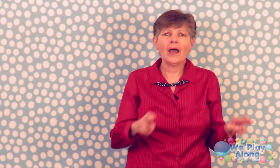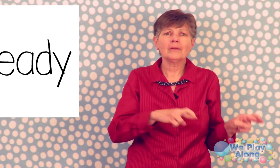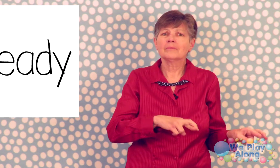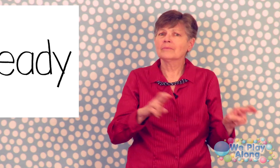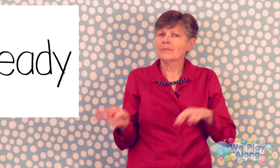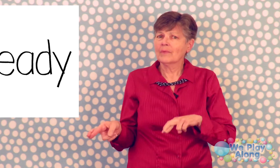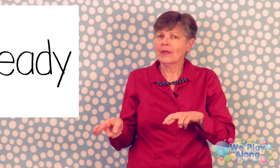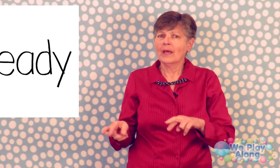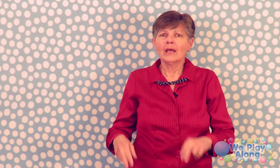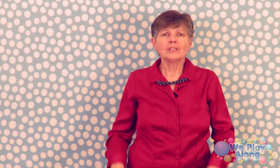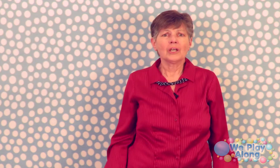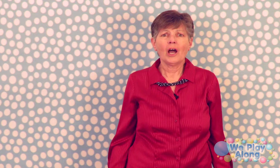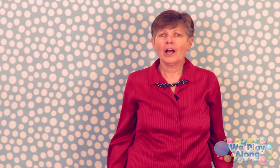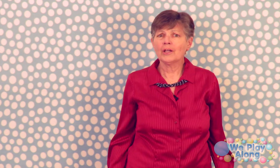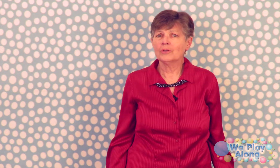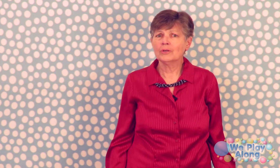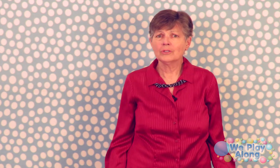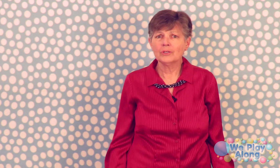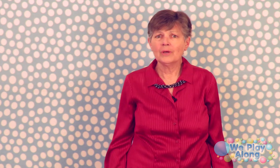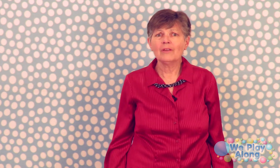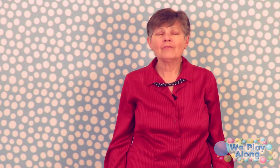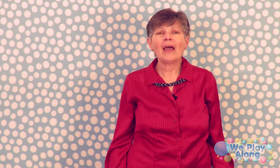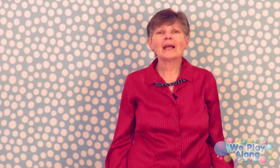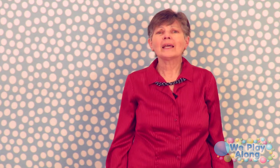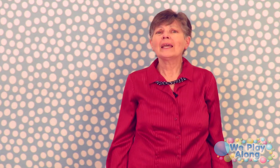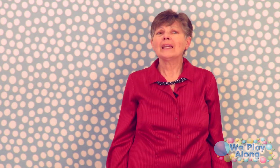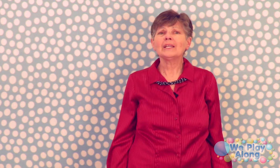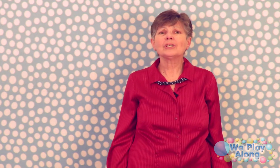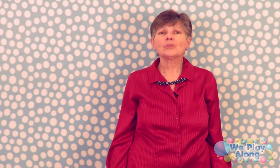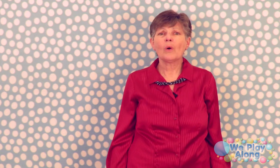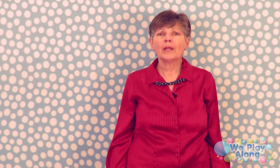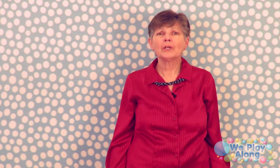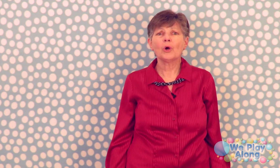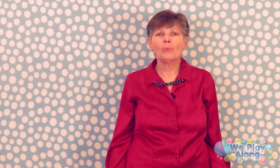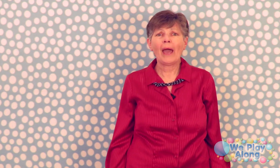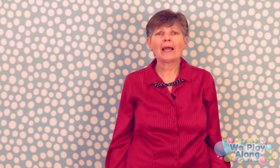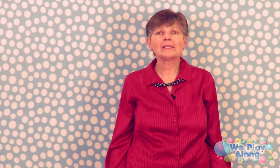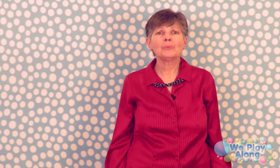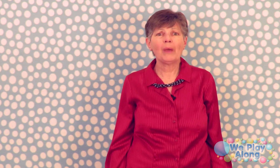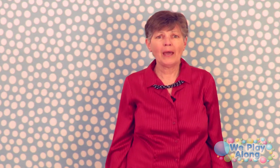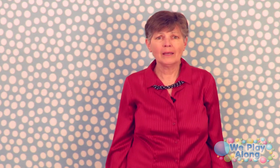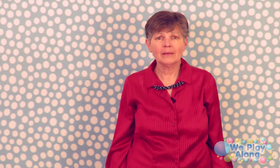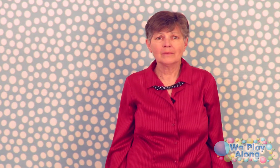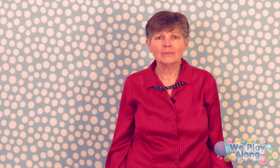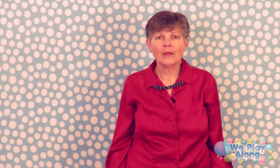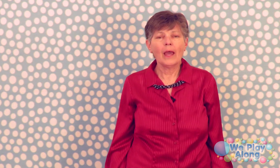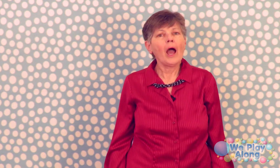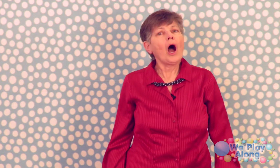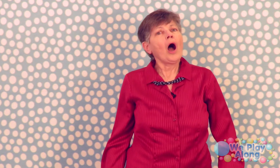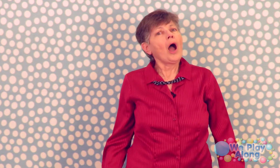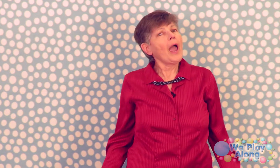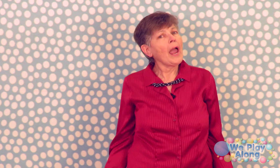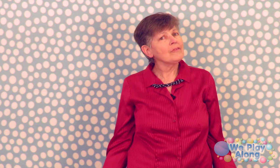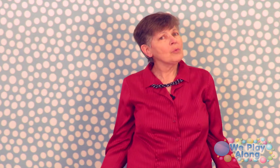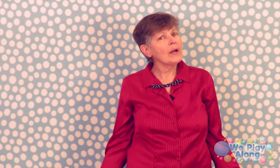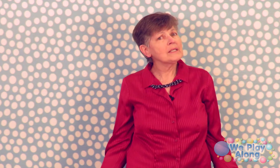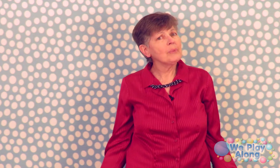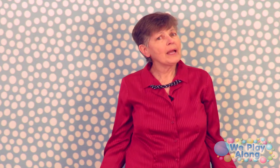not to cock-a-doodle-doo. In fact, he just wanted to go back to bed. Everyone depended